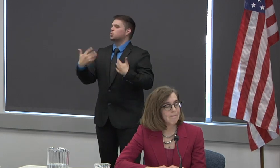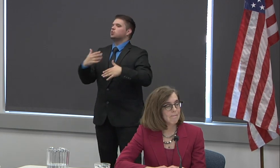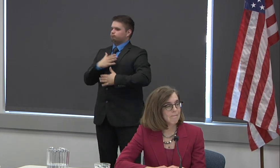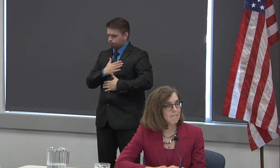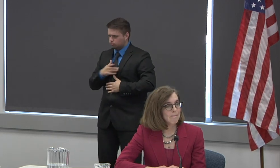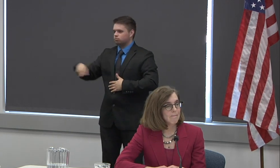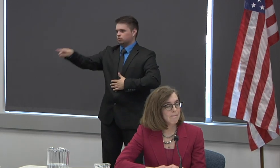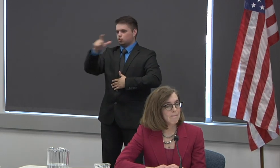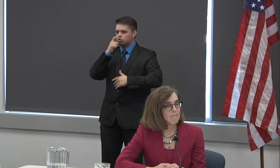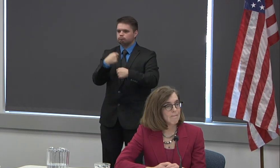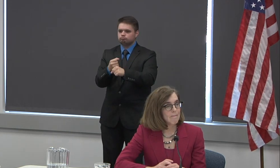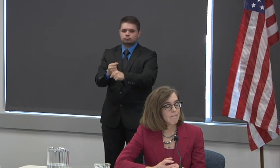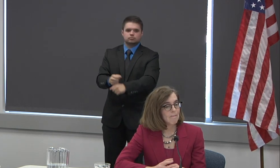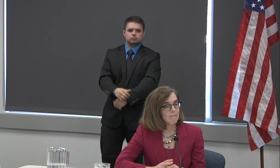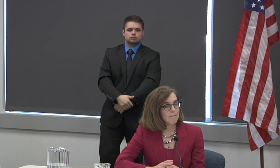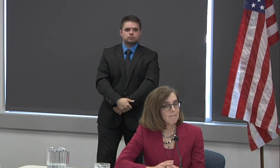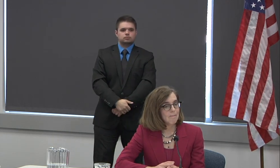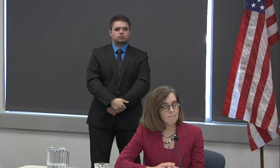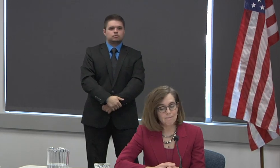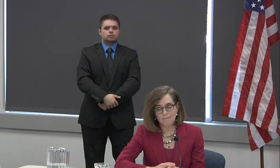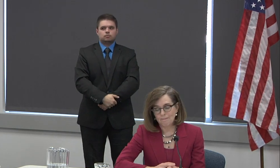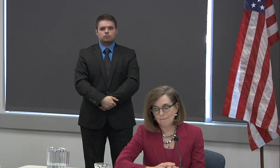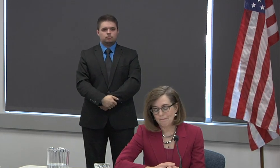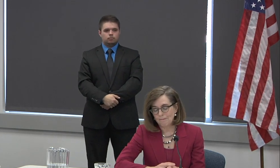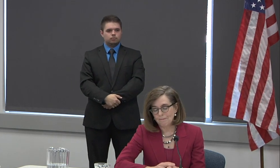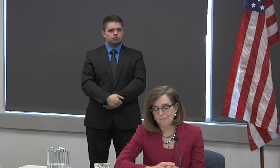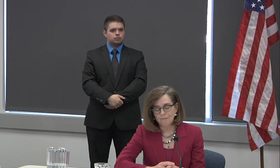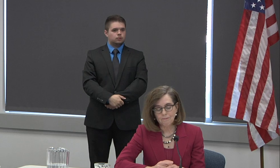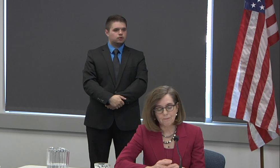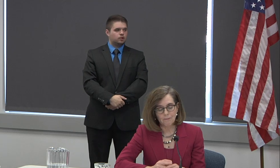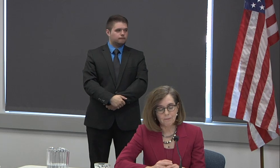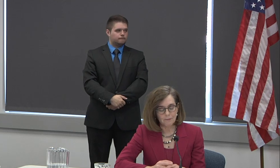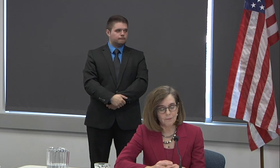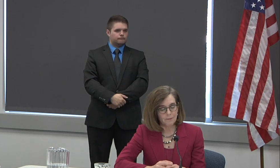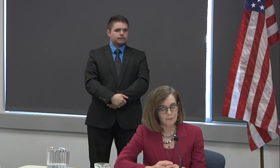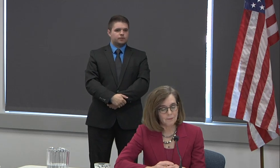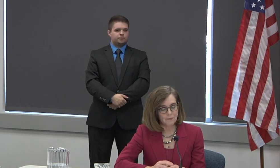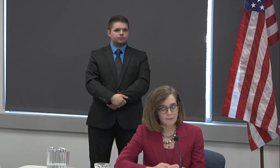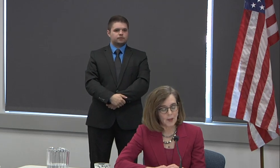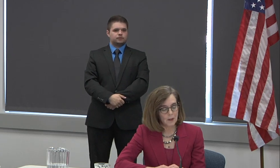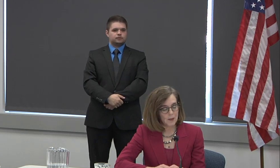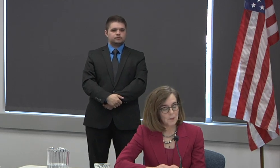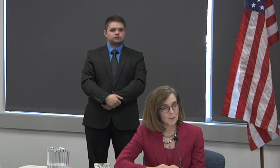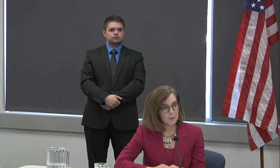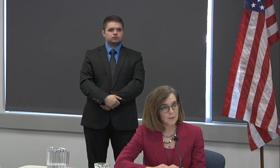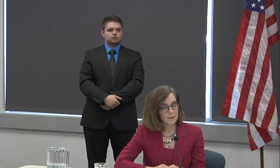Thank you, Rachel. Our next question is from Lachey Wesley with K2. Go ahead, Lachey.